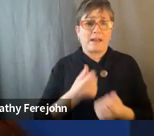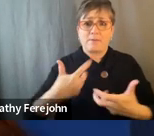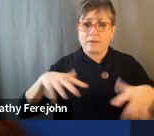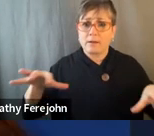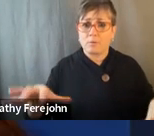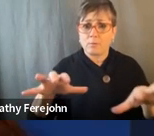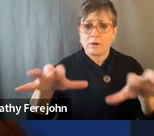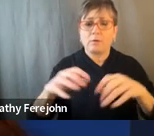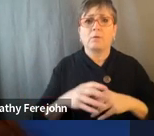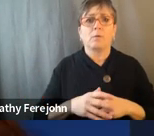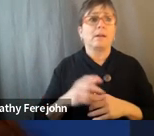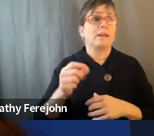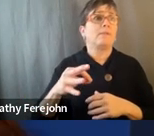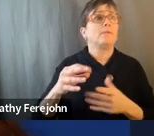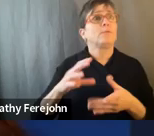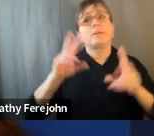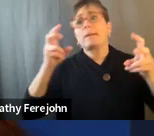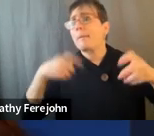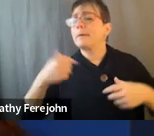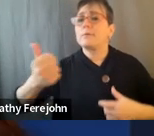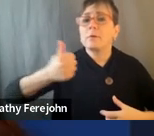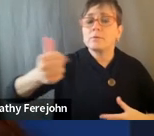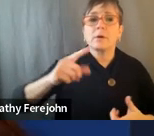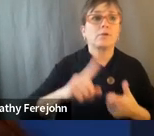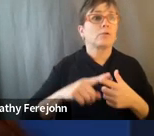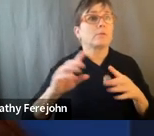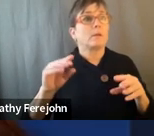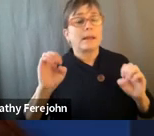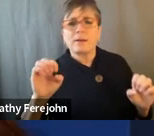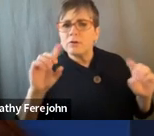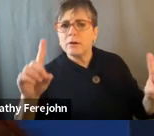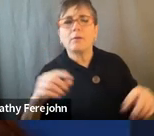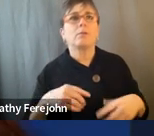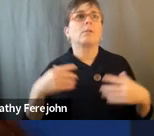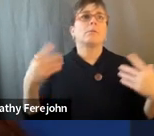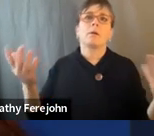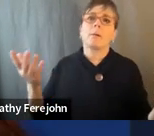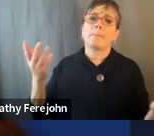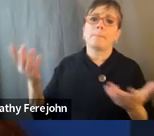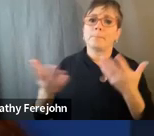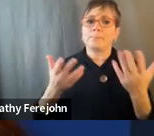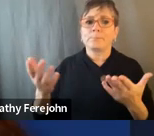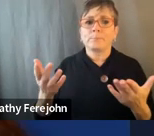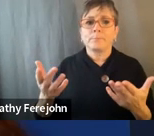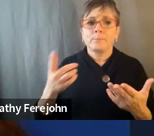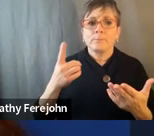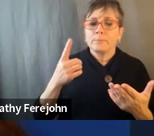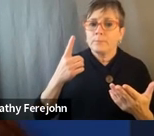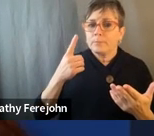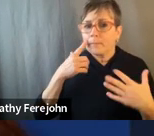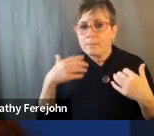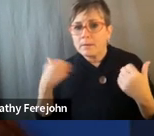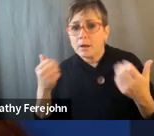transportation, whether or not it's education, whether or not it's it's human services, or whether or